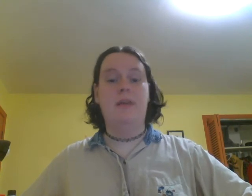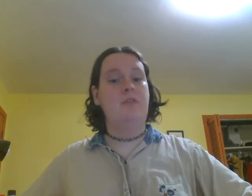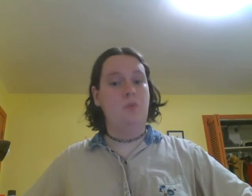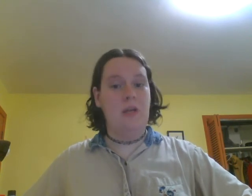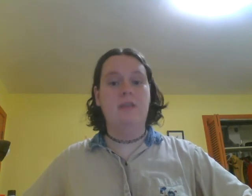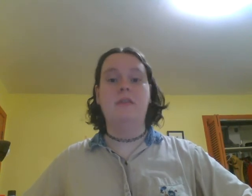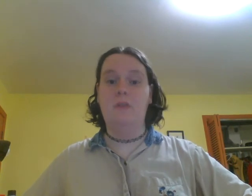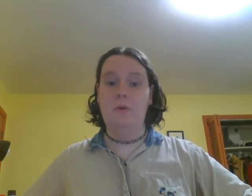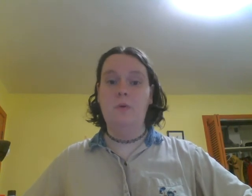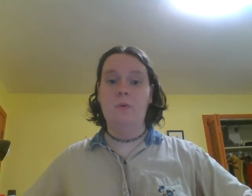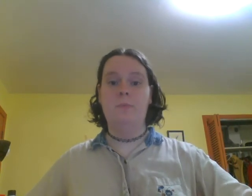2222,